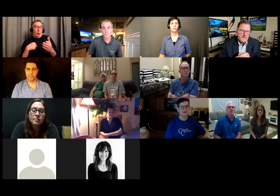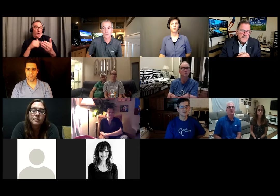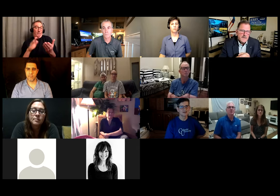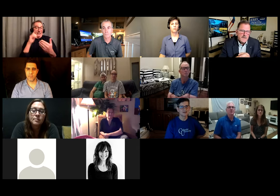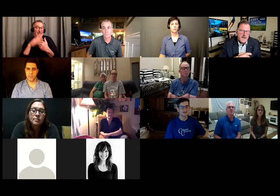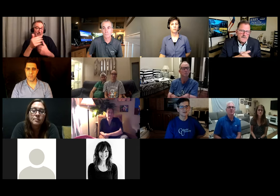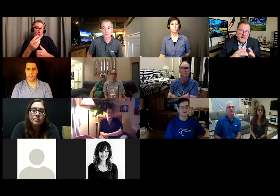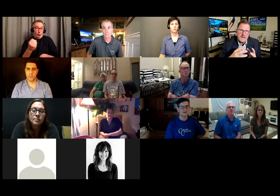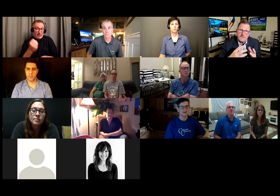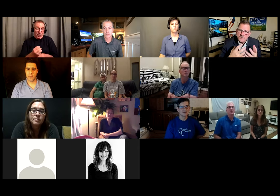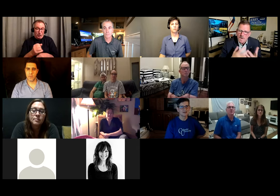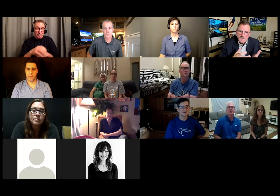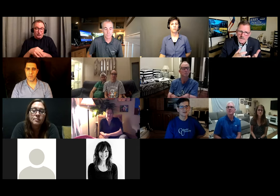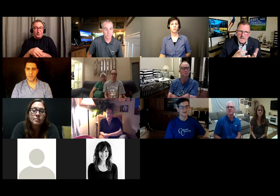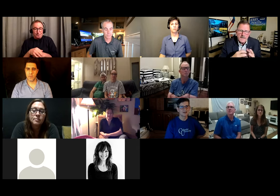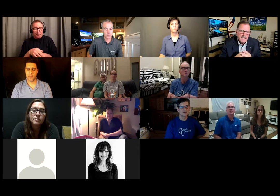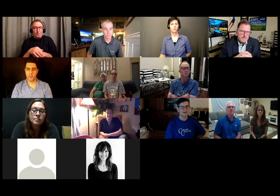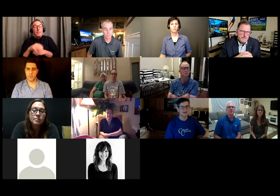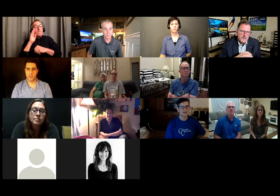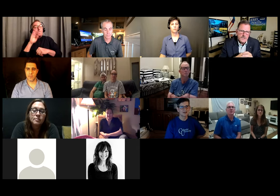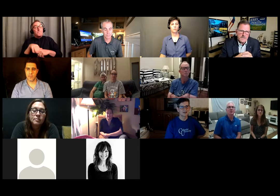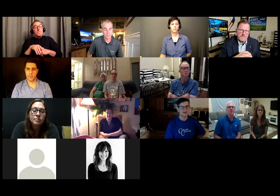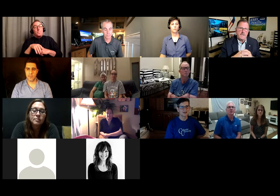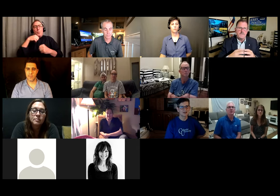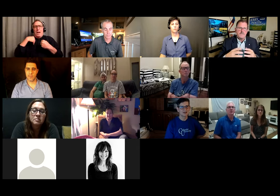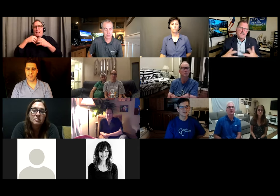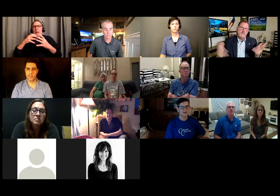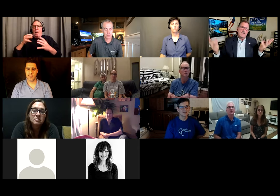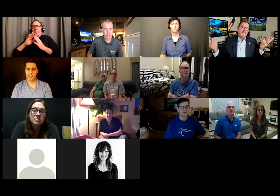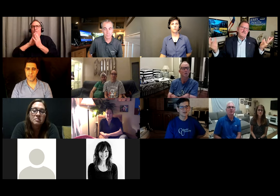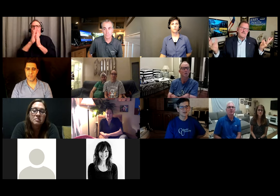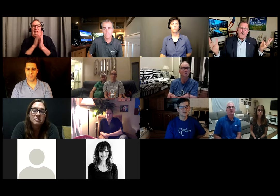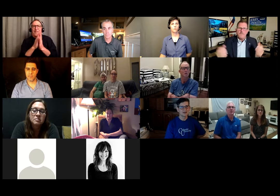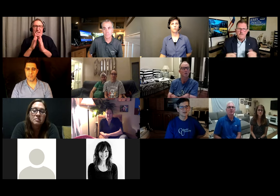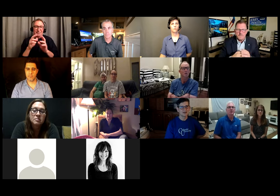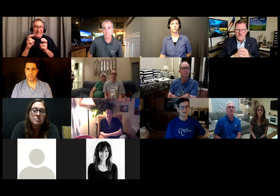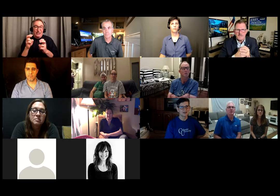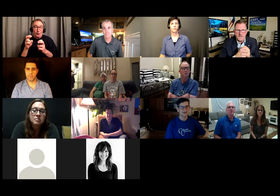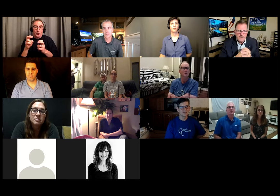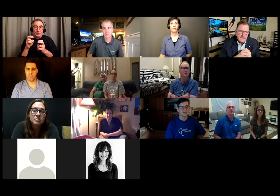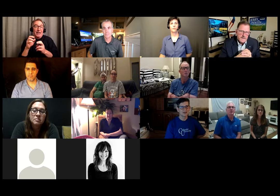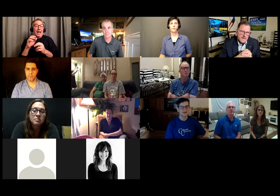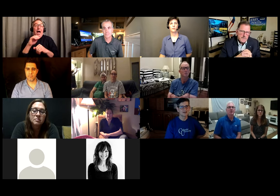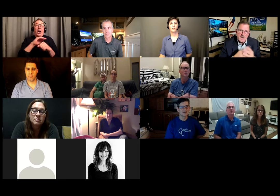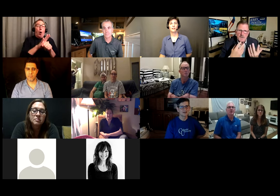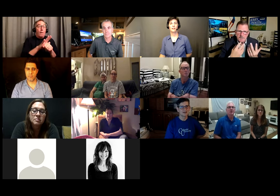years. We have a lot of traffic issues that have been overnight solved because of COVID, but they will come